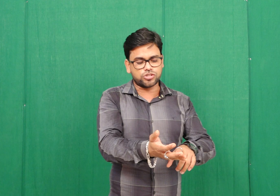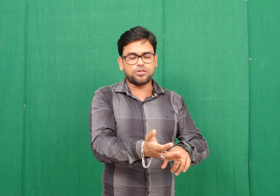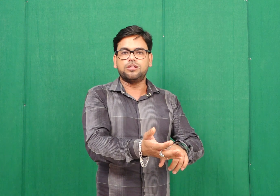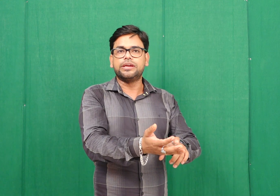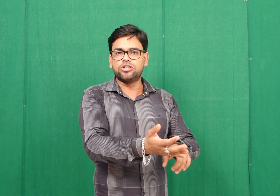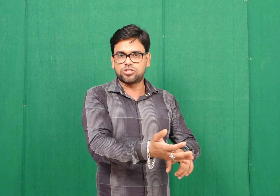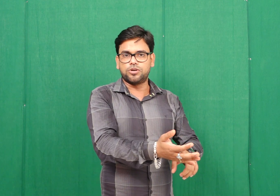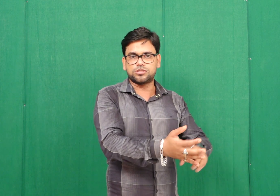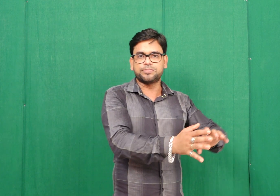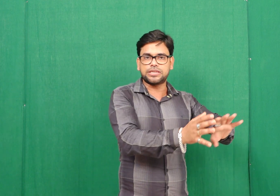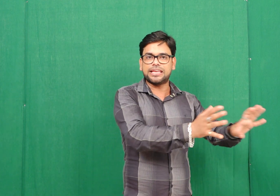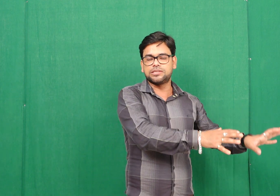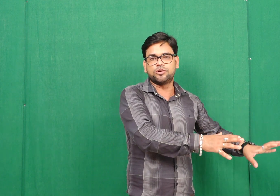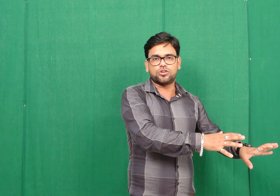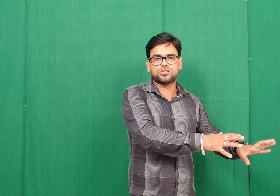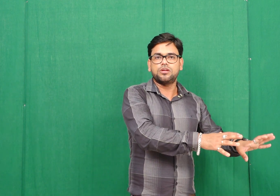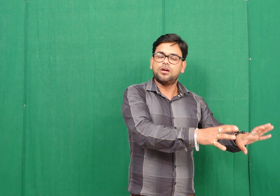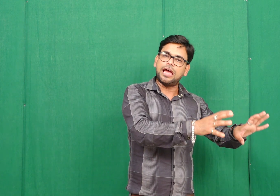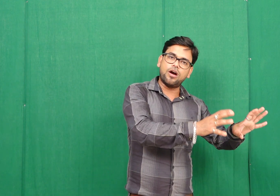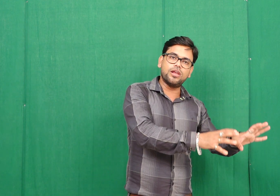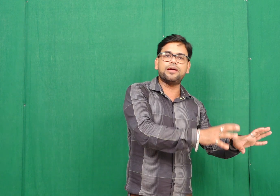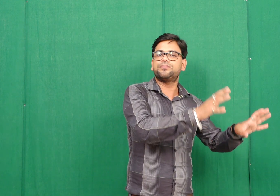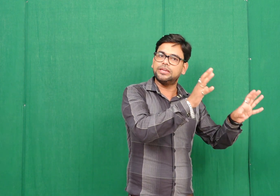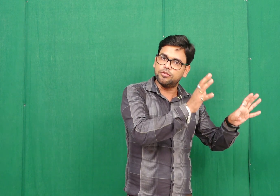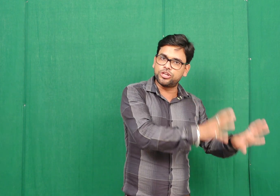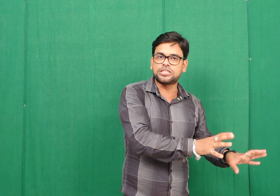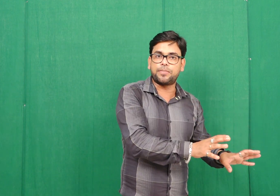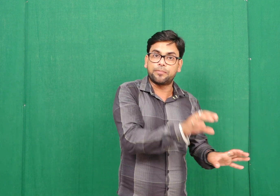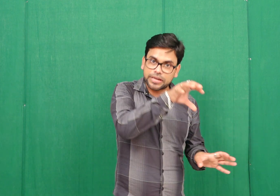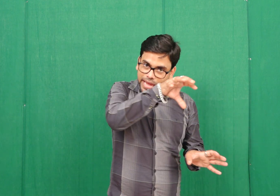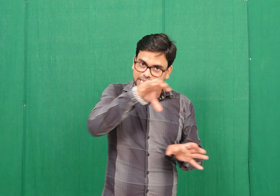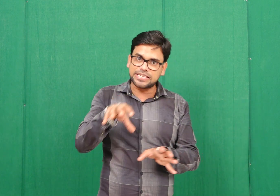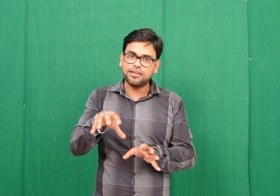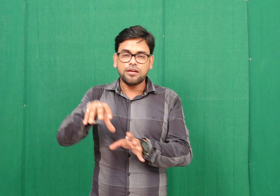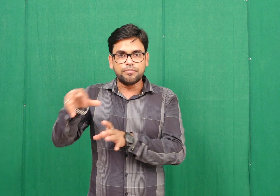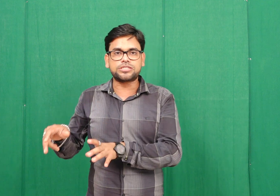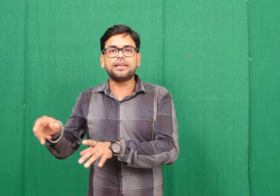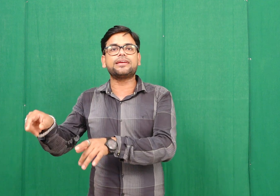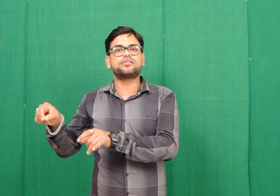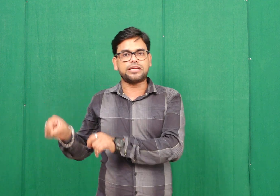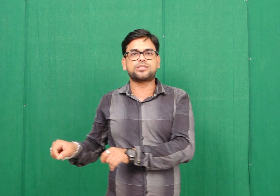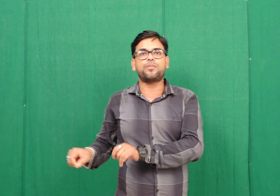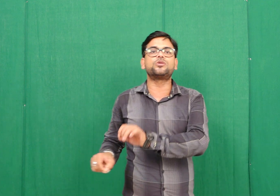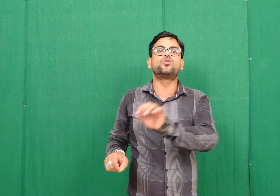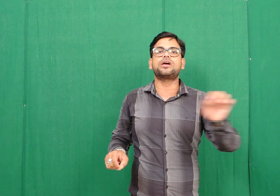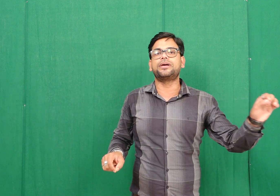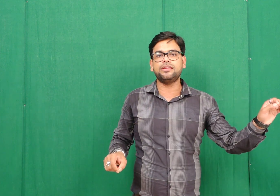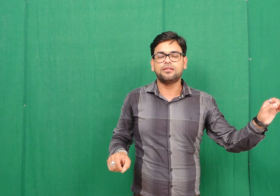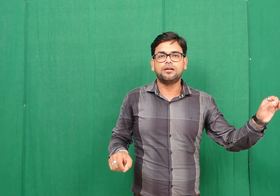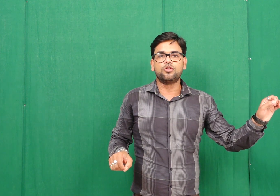motor, induction motors, means AC motors, all have the rotational part. But AC machine like transformer don't have any